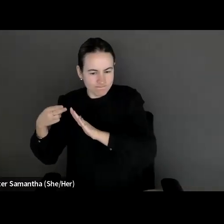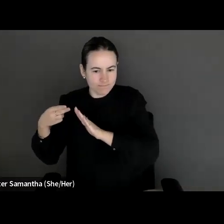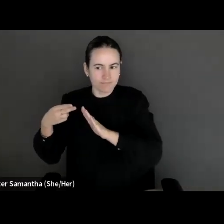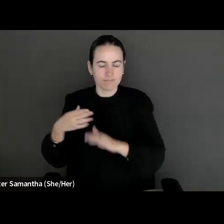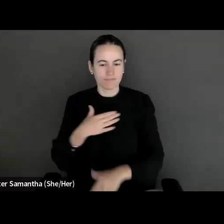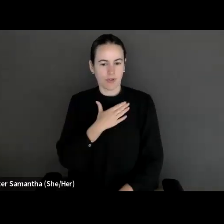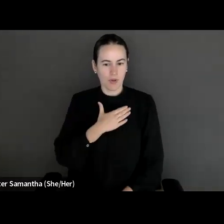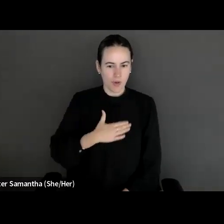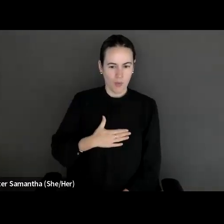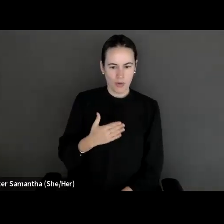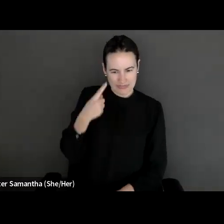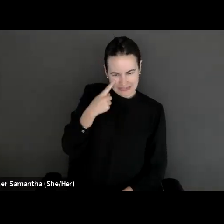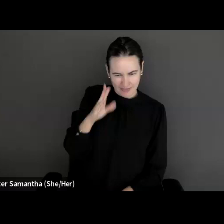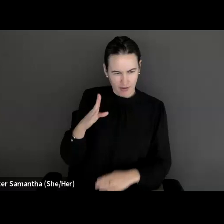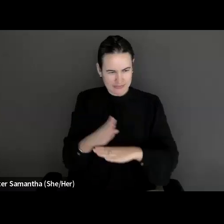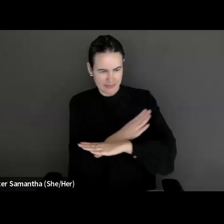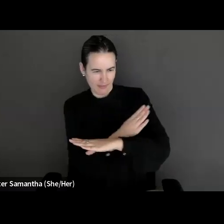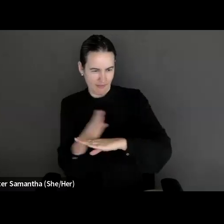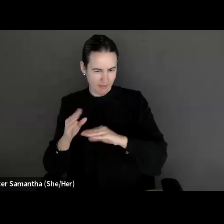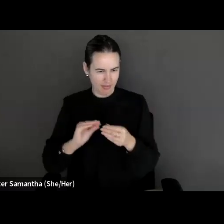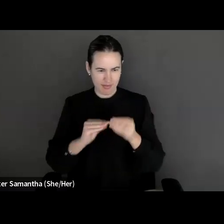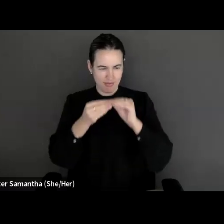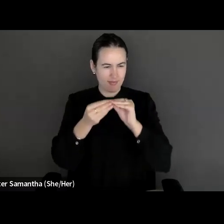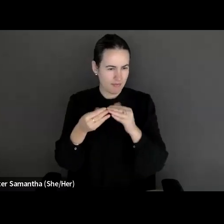mentioned in these papers.